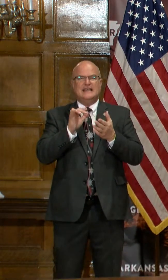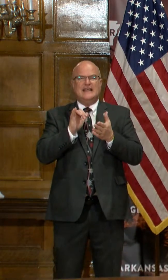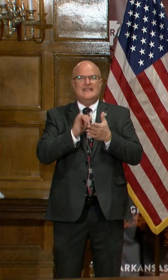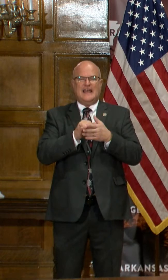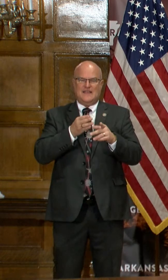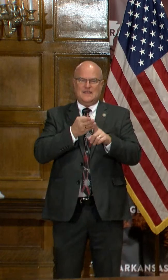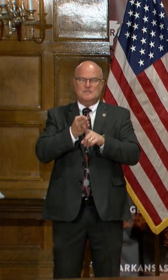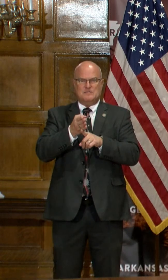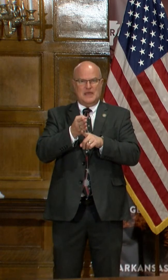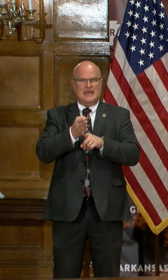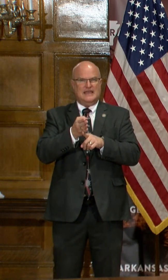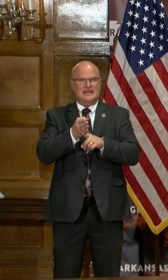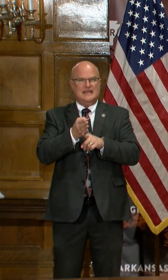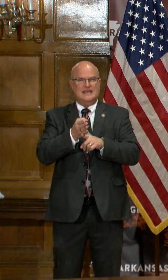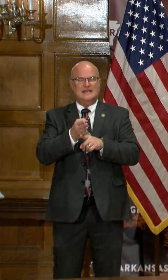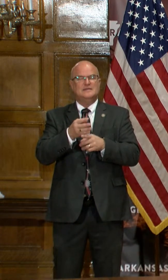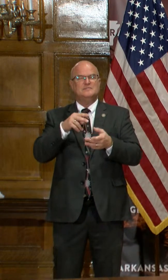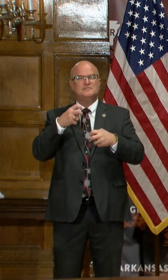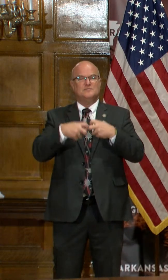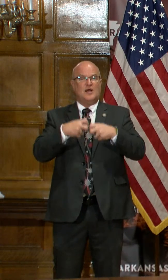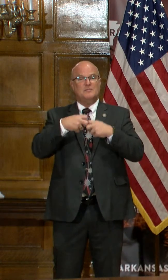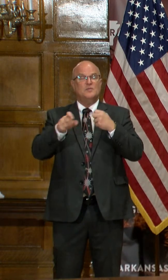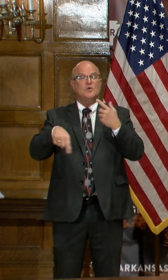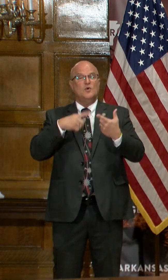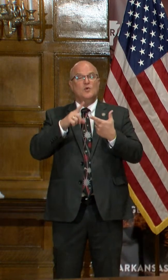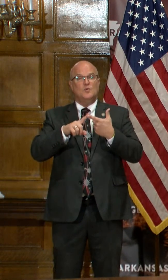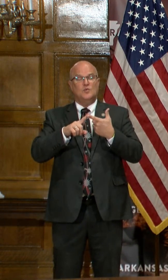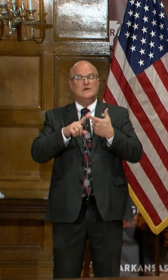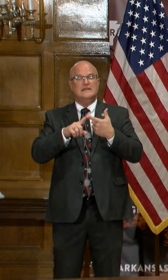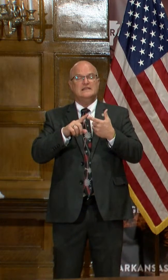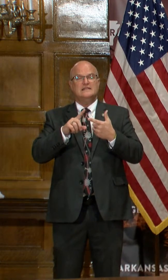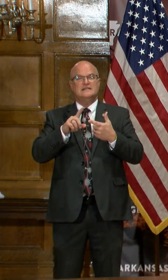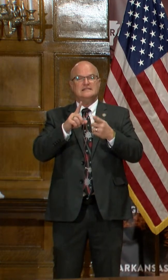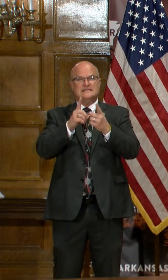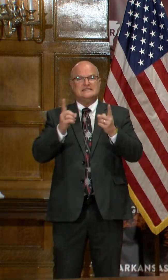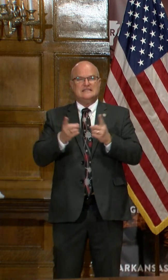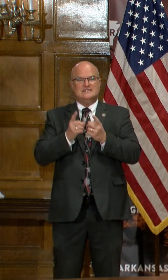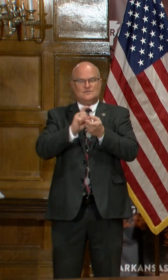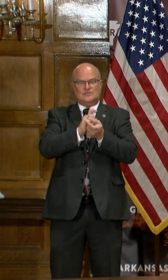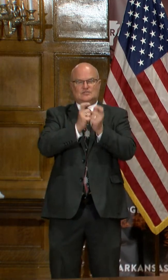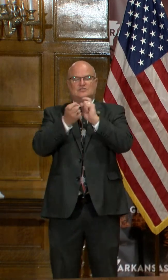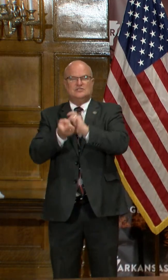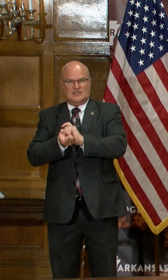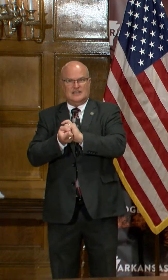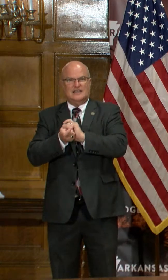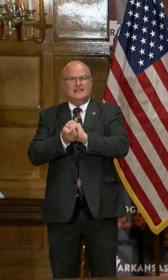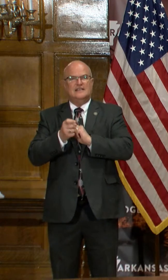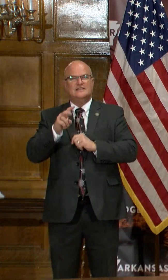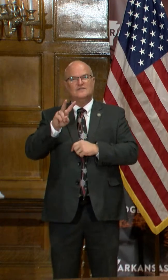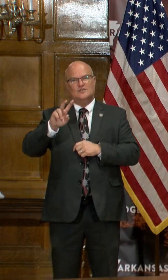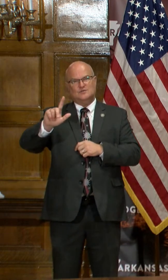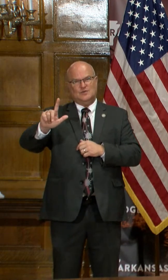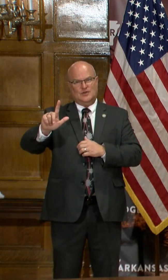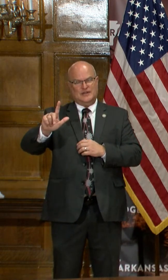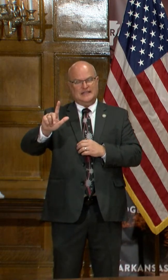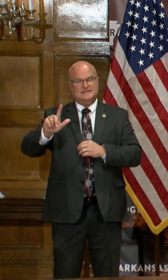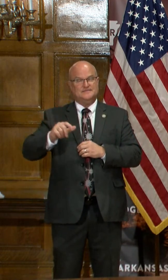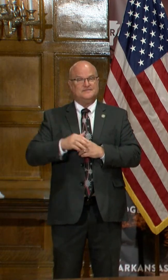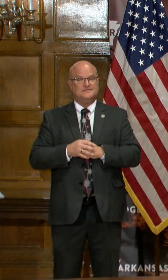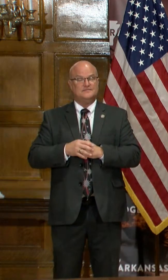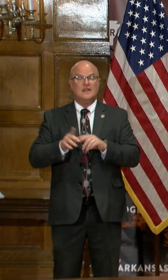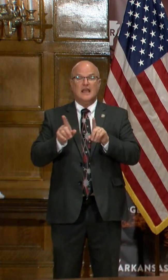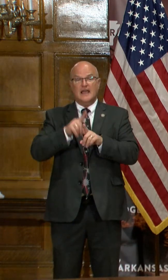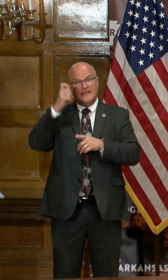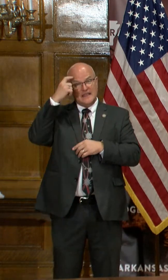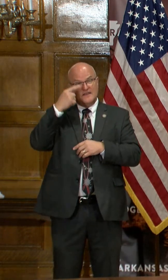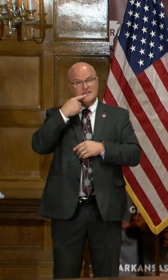the main driver when districts have to pivot to remote learning. Because of that, as the